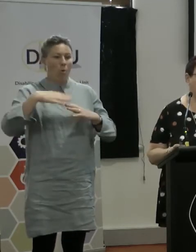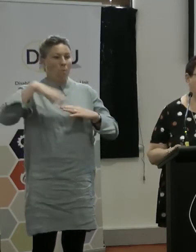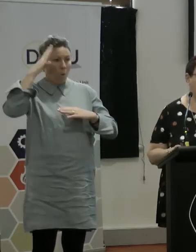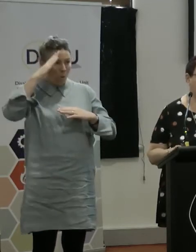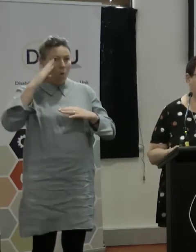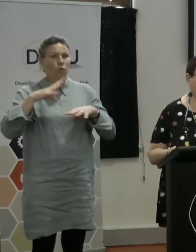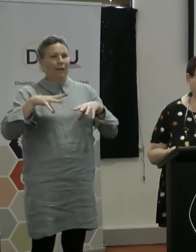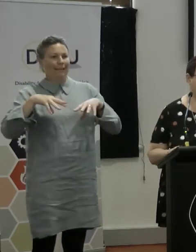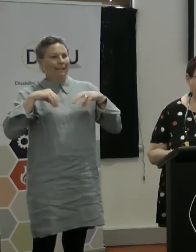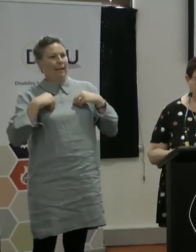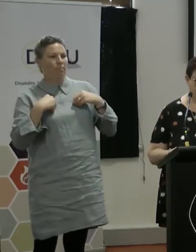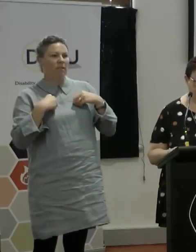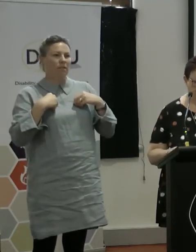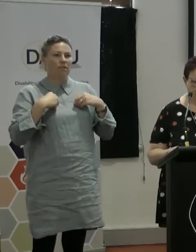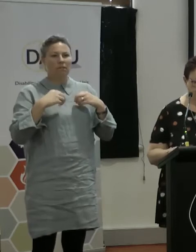an offer.